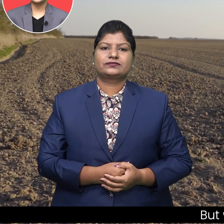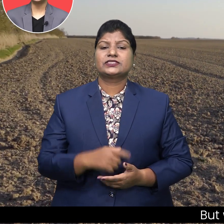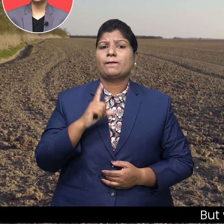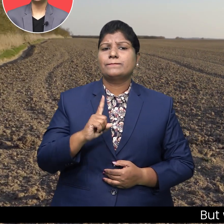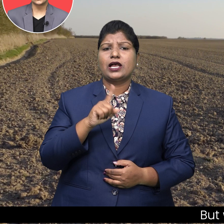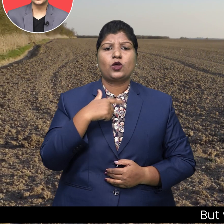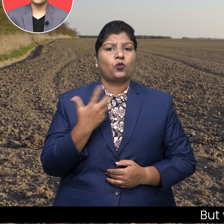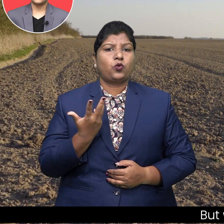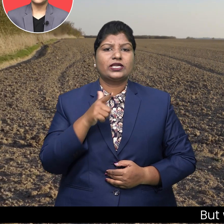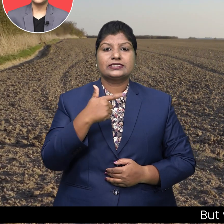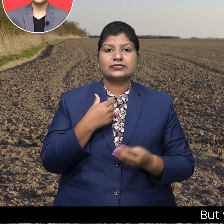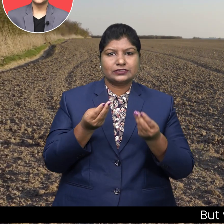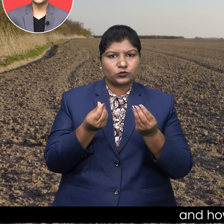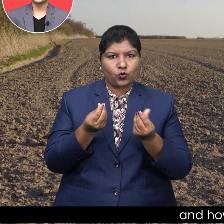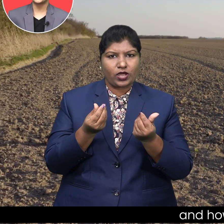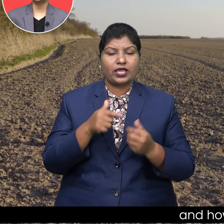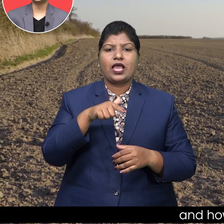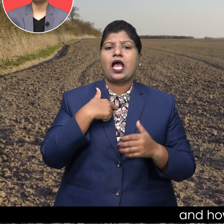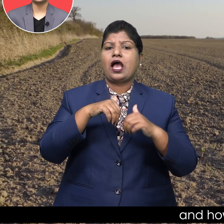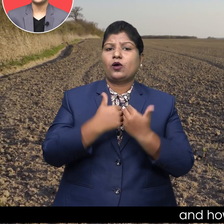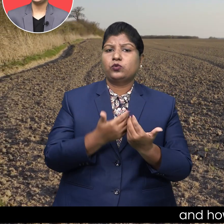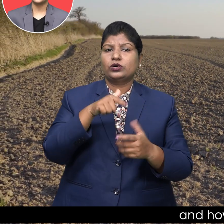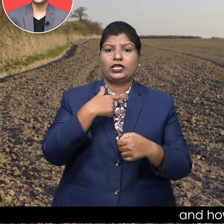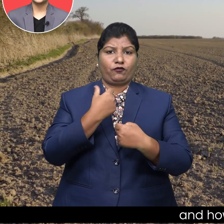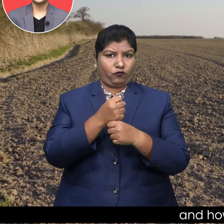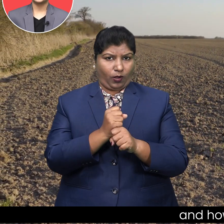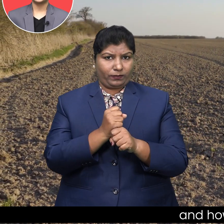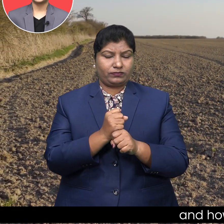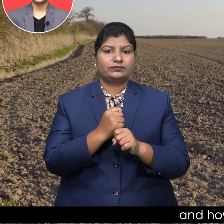But what is a soil and how is it formed?